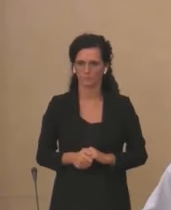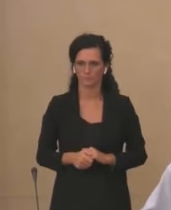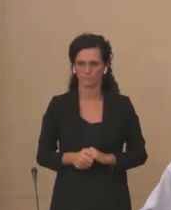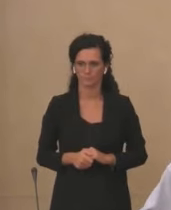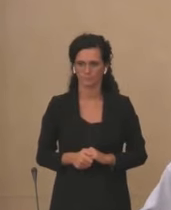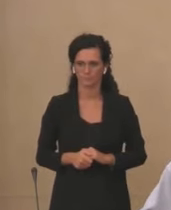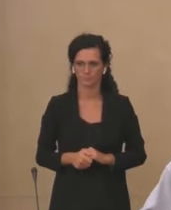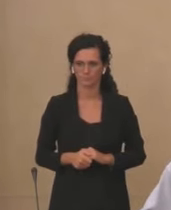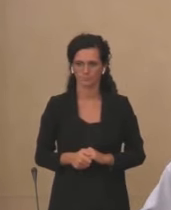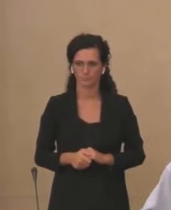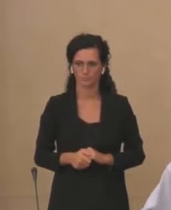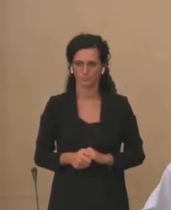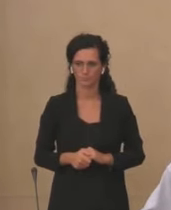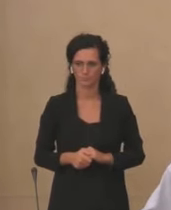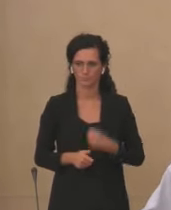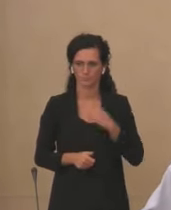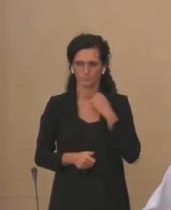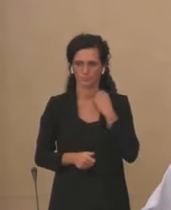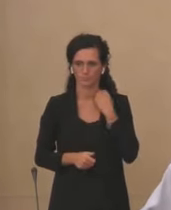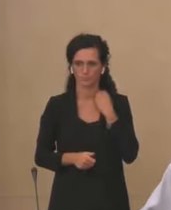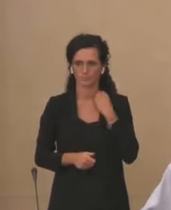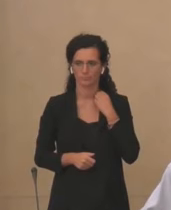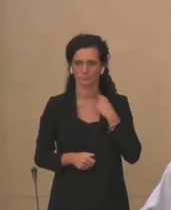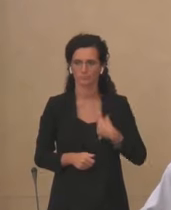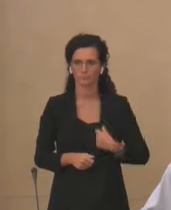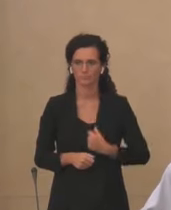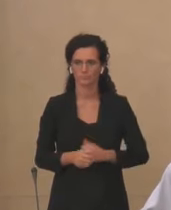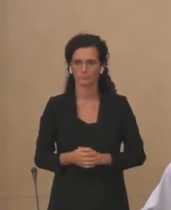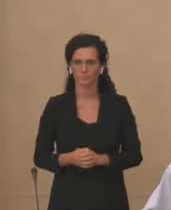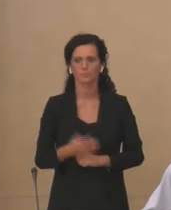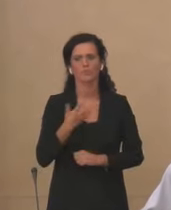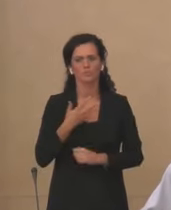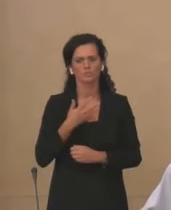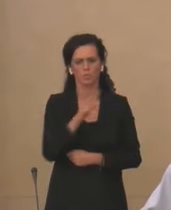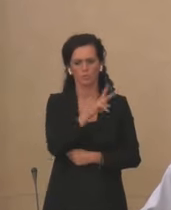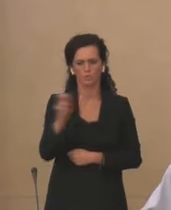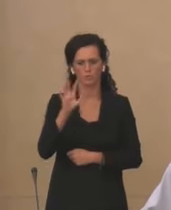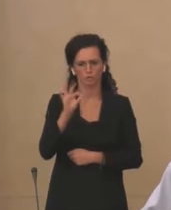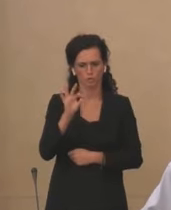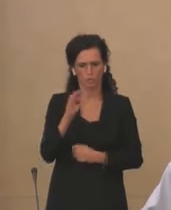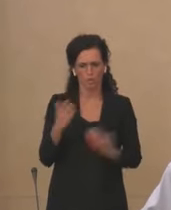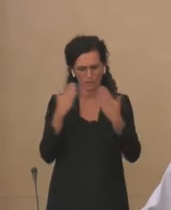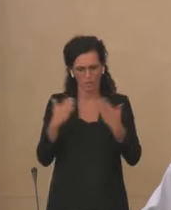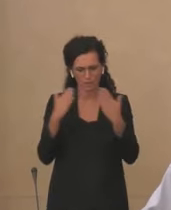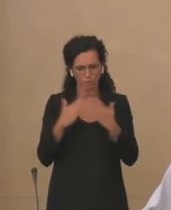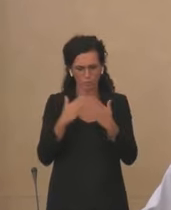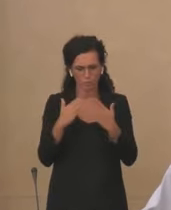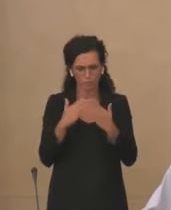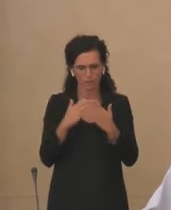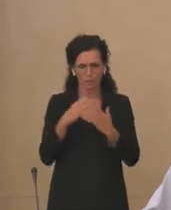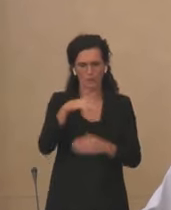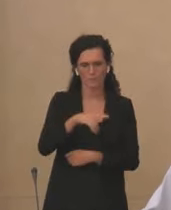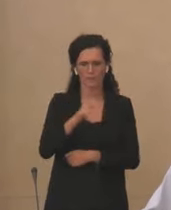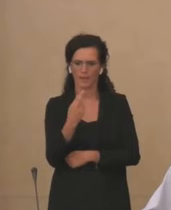Hatfield also, 250 excellent studies, many peer-reviewed studies showing the tremendous